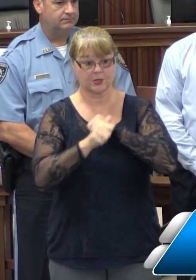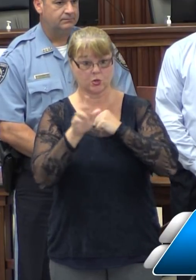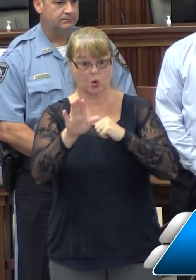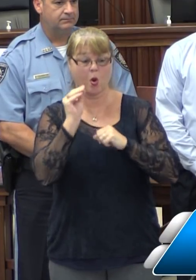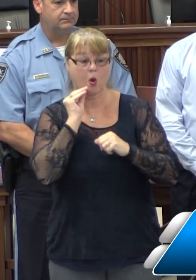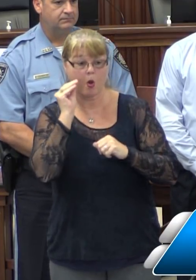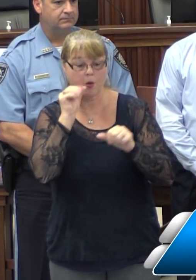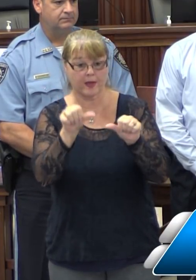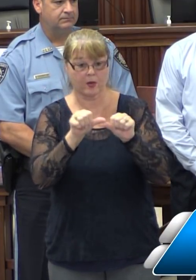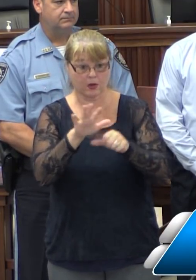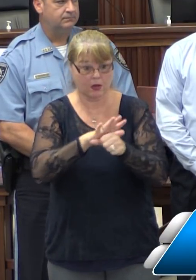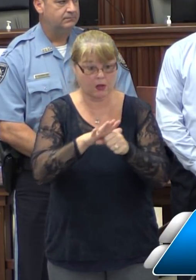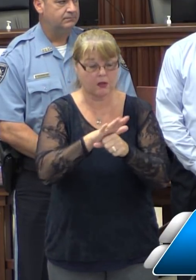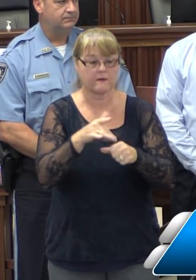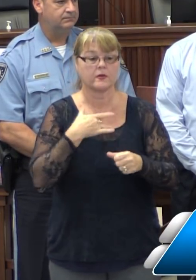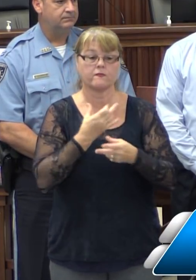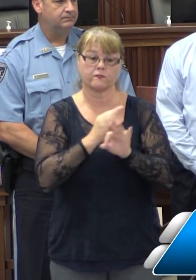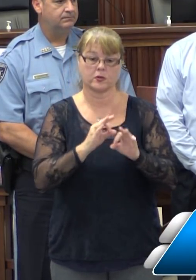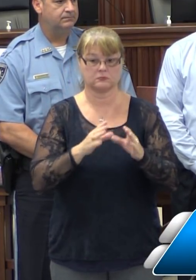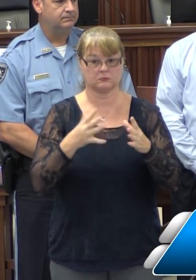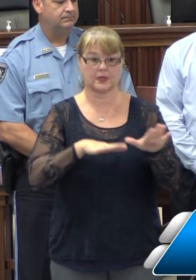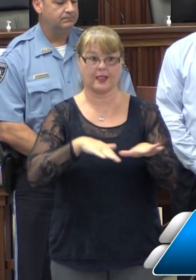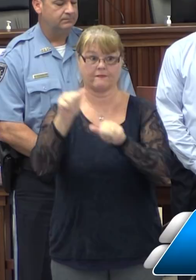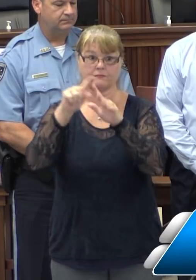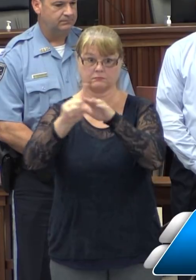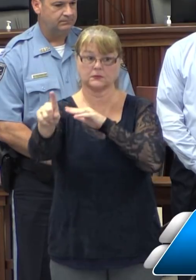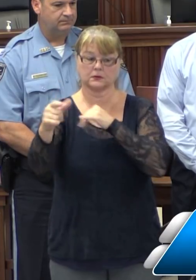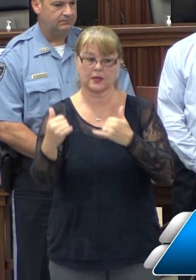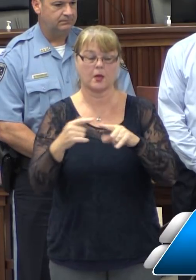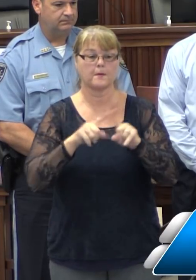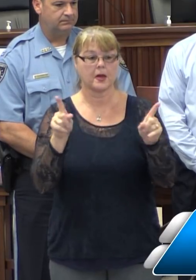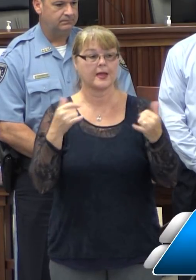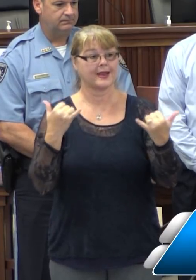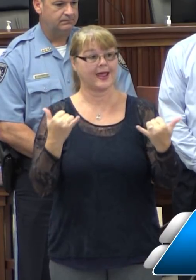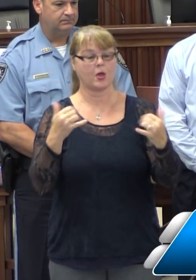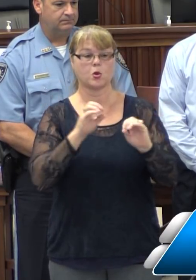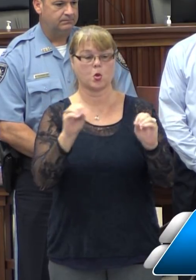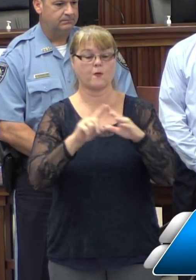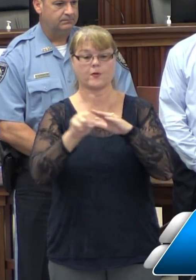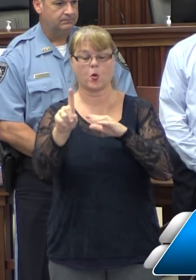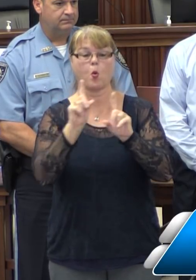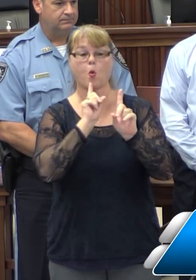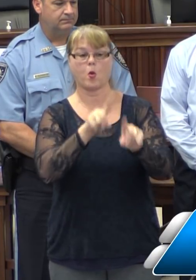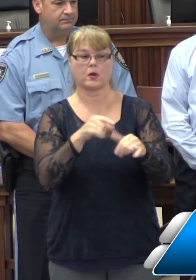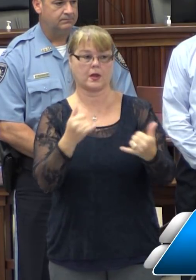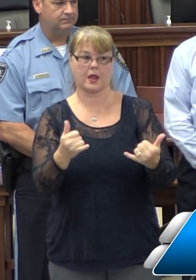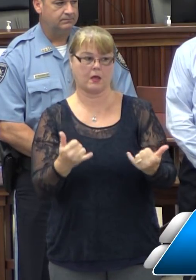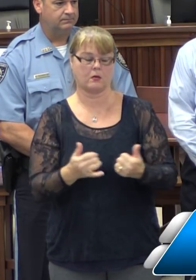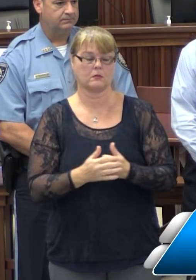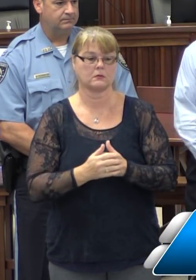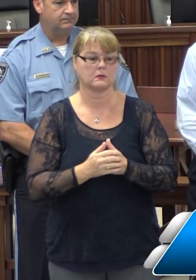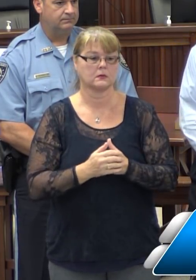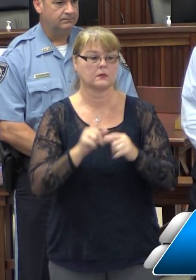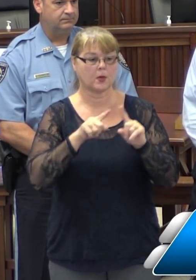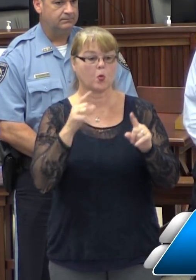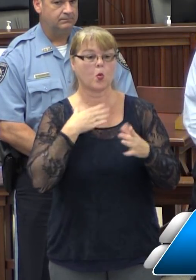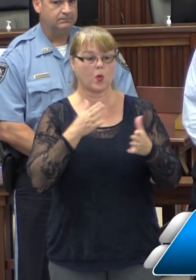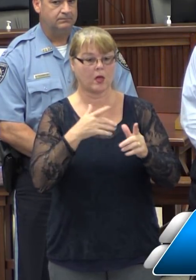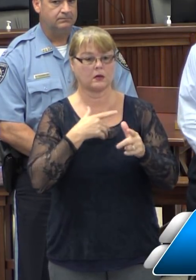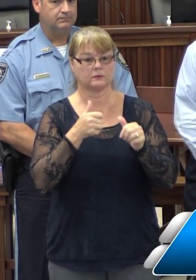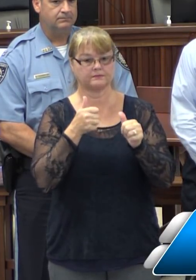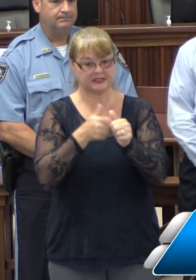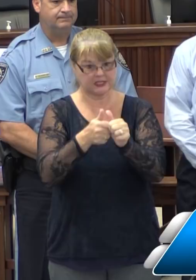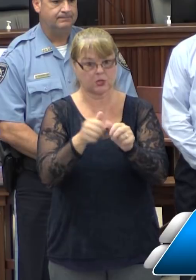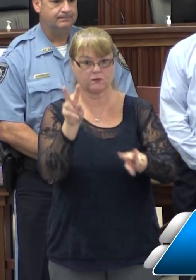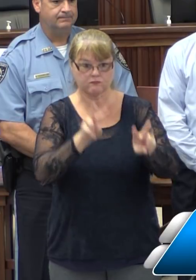you want to get out of the area, feel free to do that. Okay? As of right now, there are no evacuation orders in place. We will keep